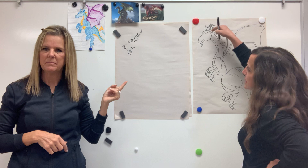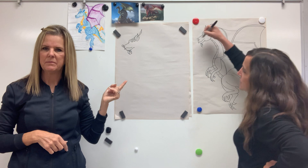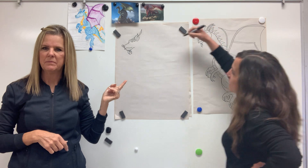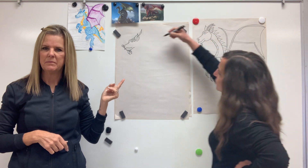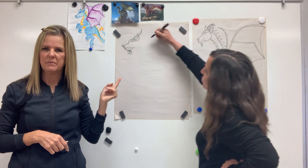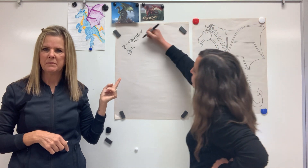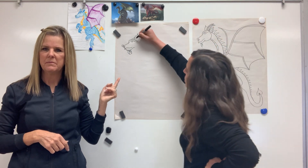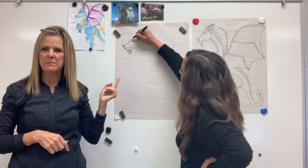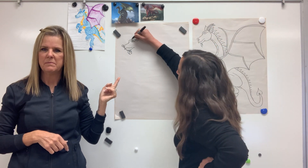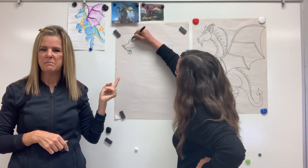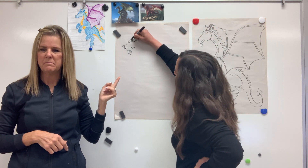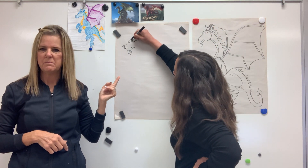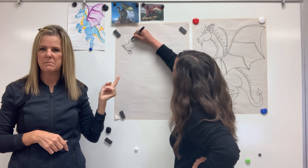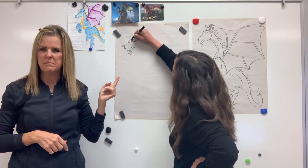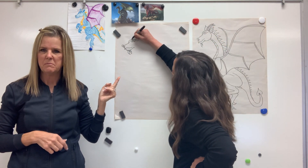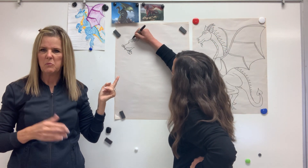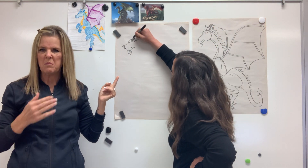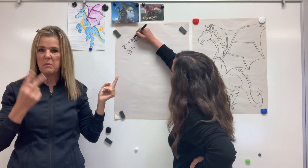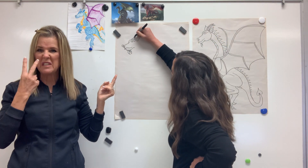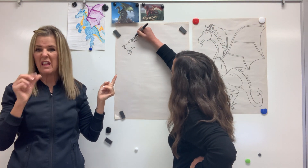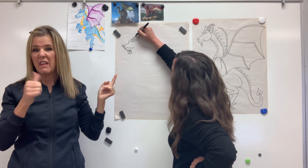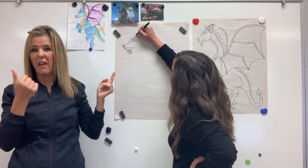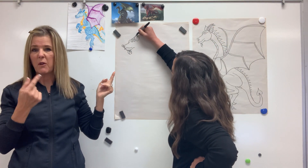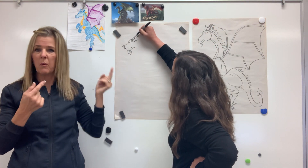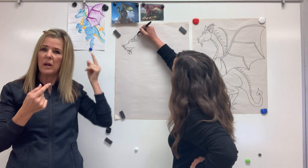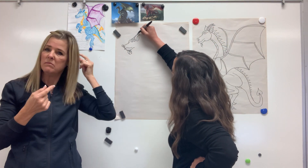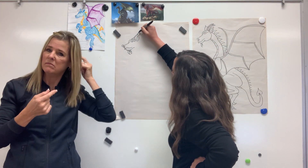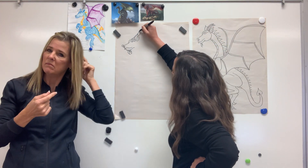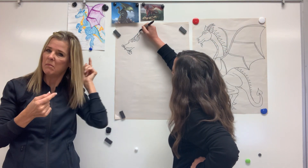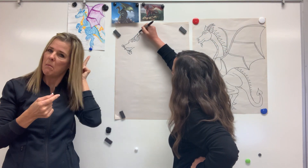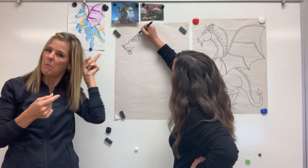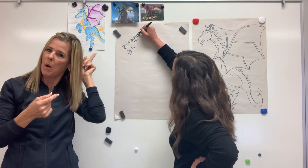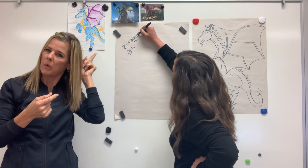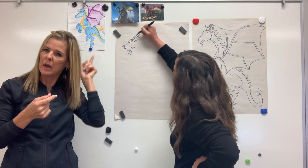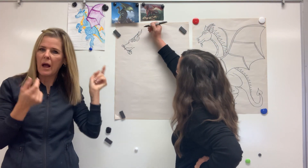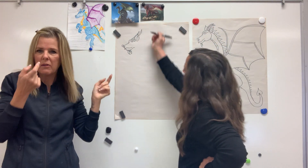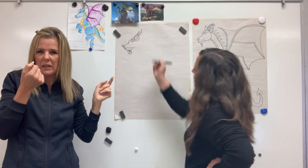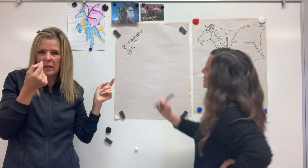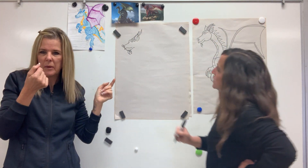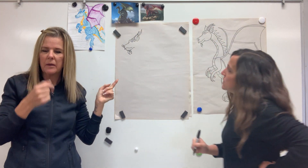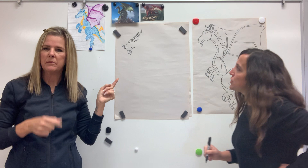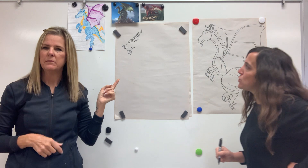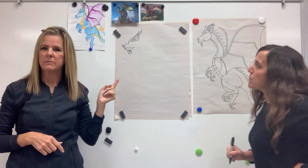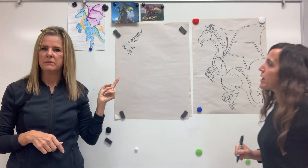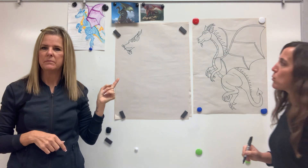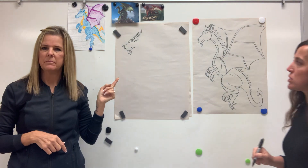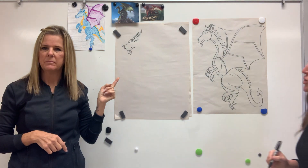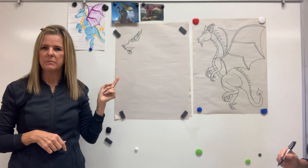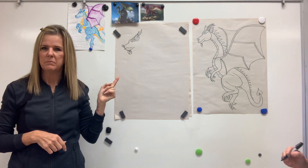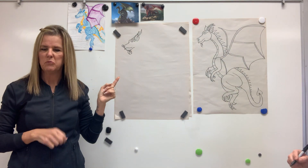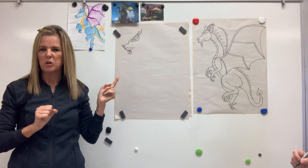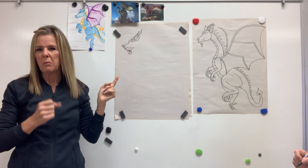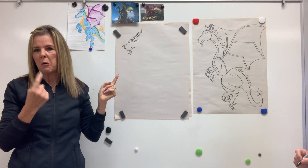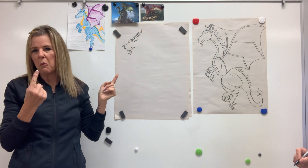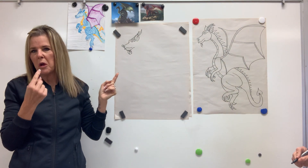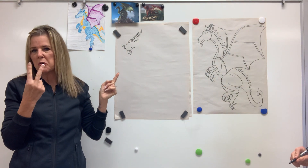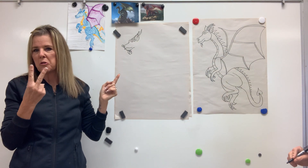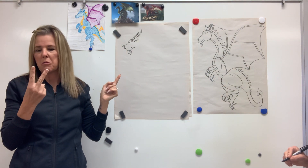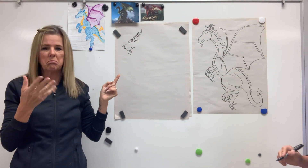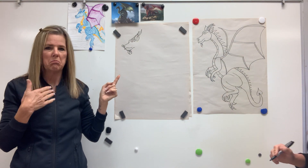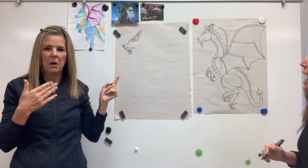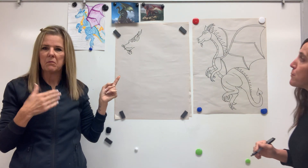maybe see another horn, the other horn on the other side just barely poking out. So you can make one or two, it's up